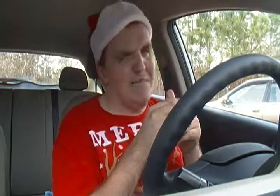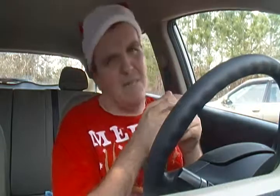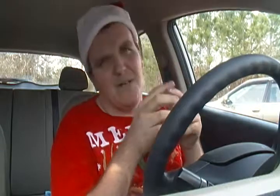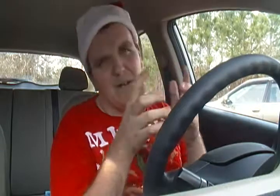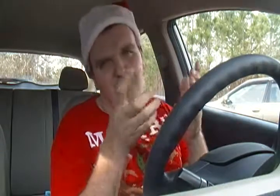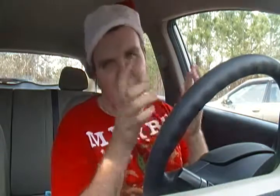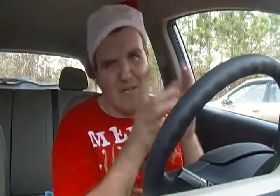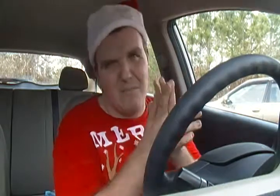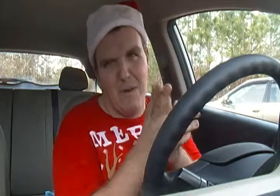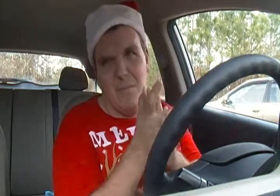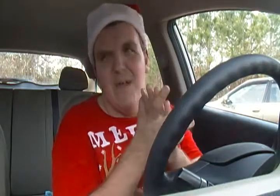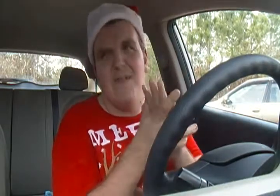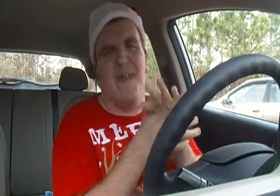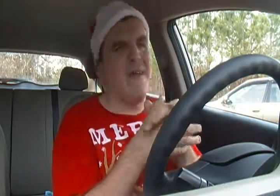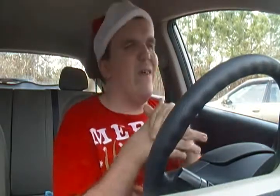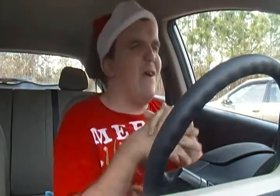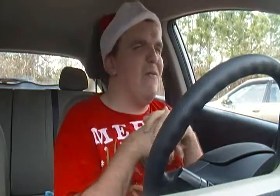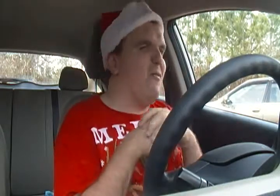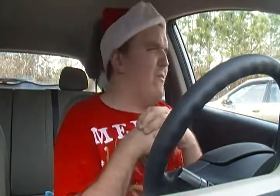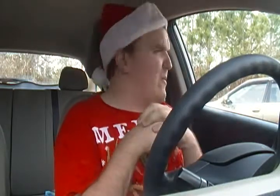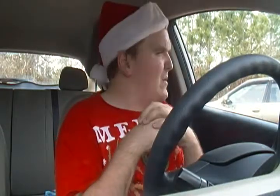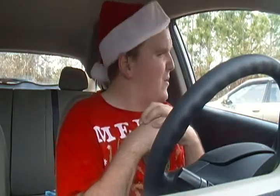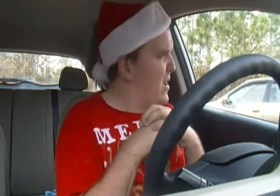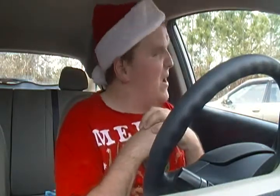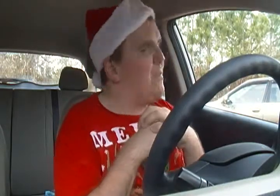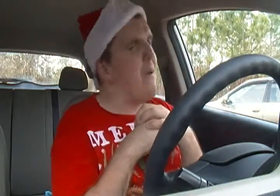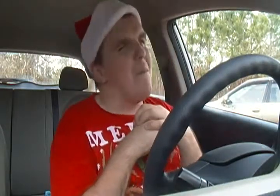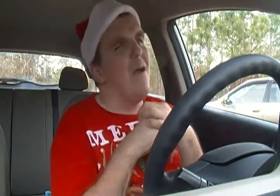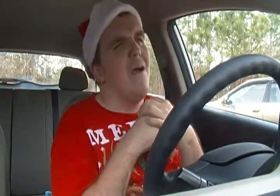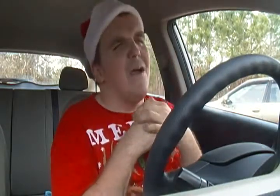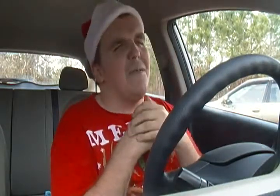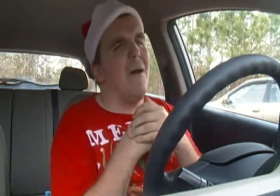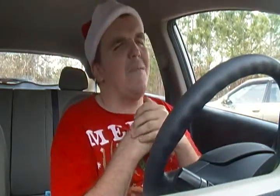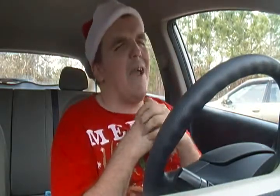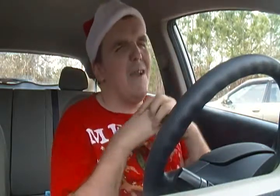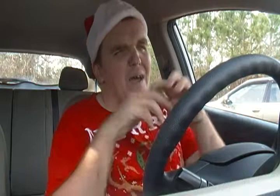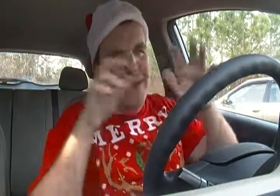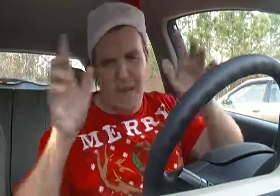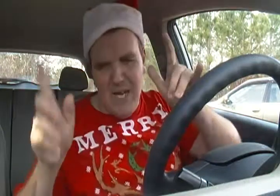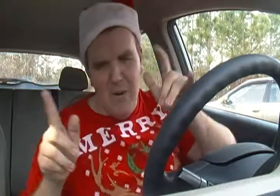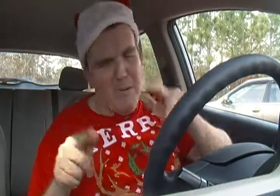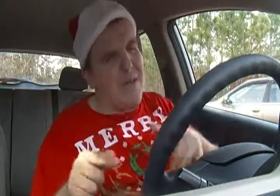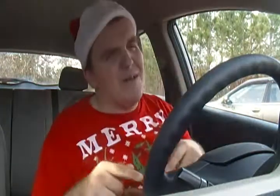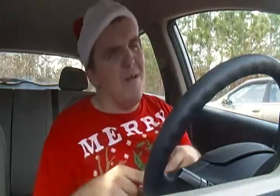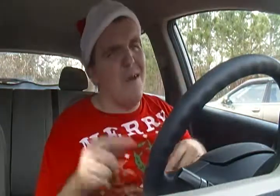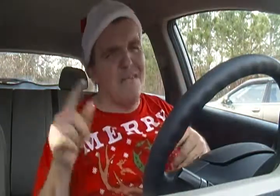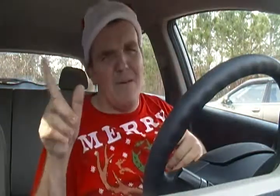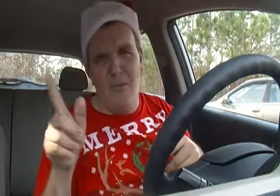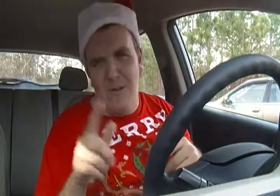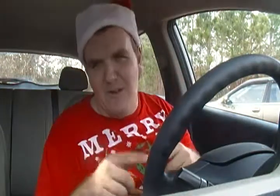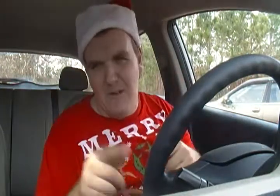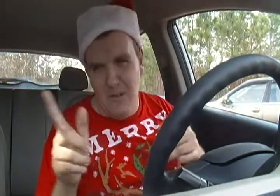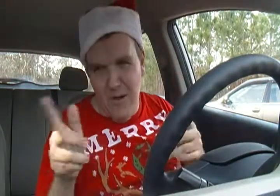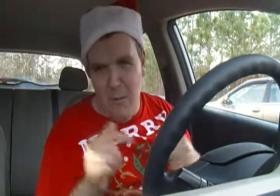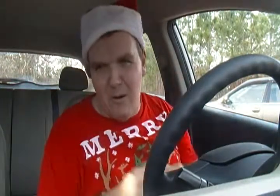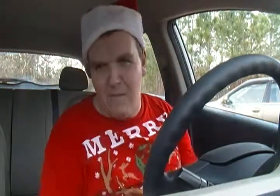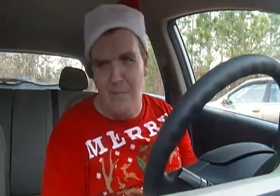takes him upstairs washes him up the dad's like what what's going on out there the mom's like nothing you stay away from that turkey it's not fully cooked you'll get worms